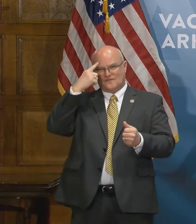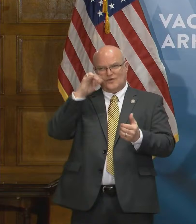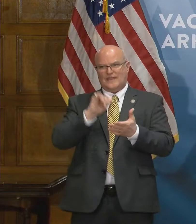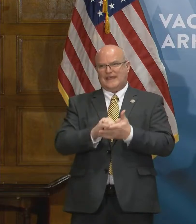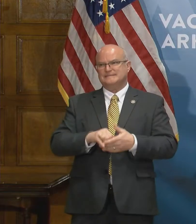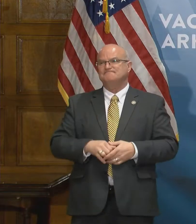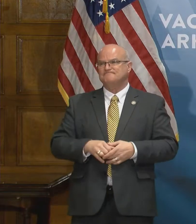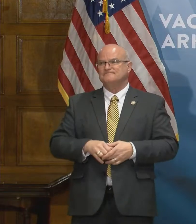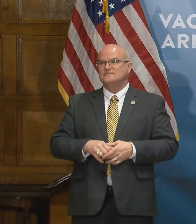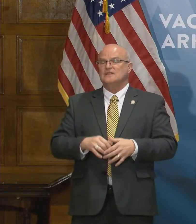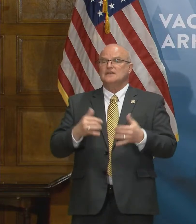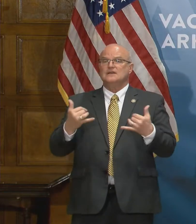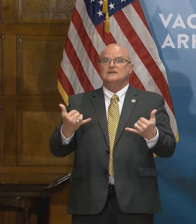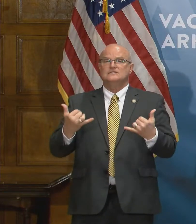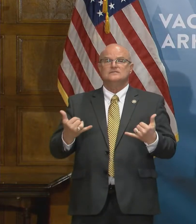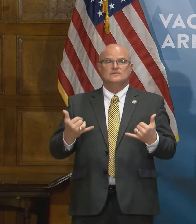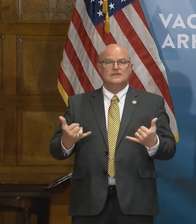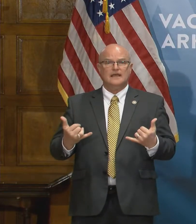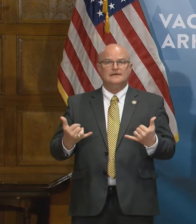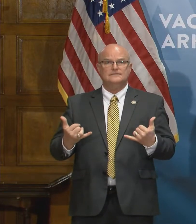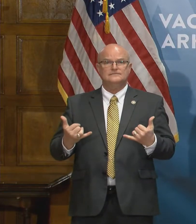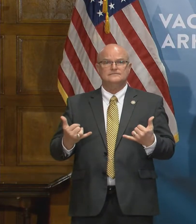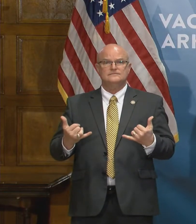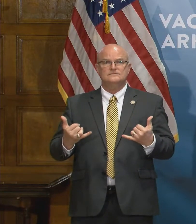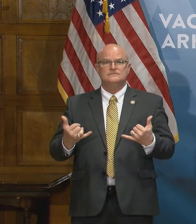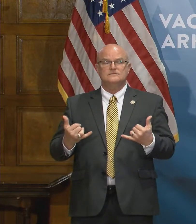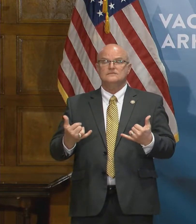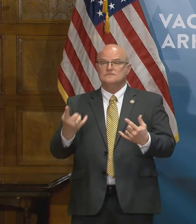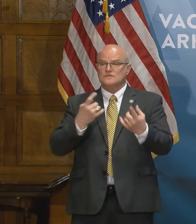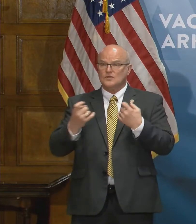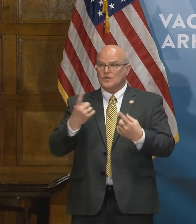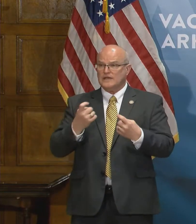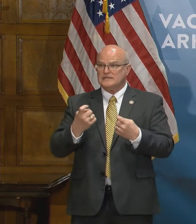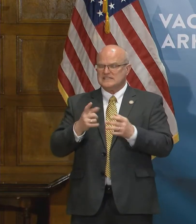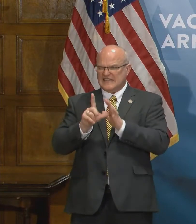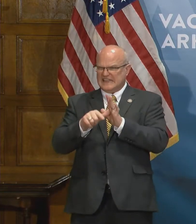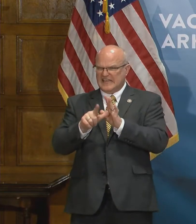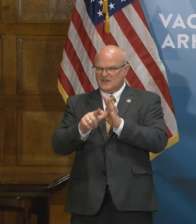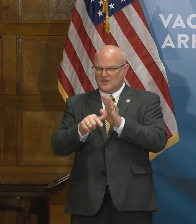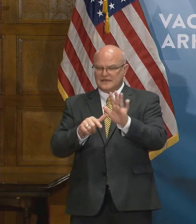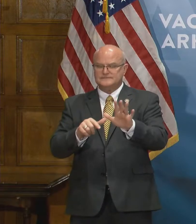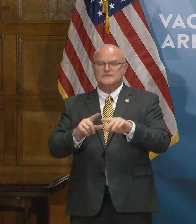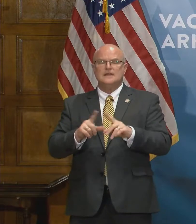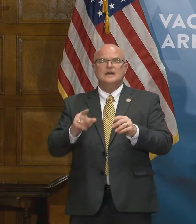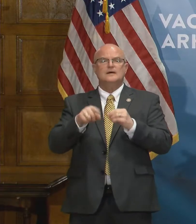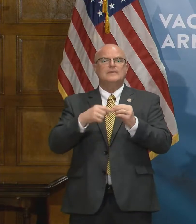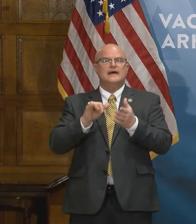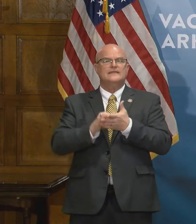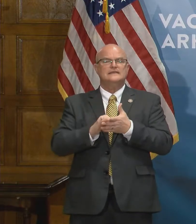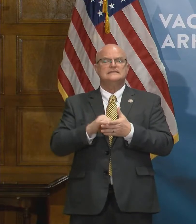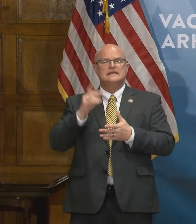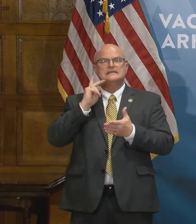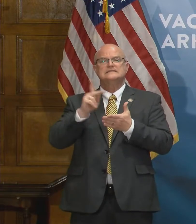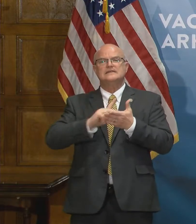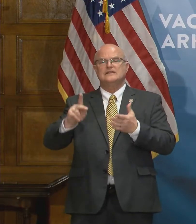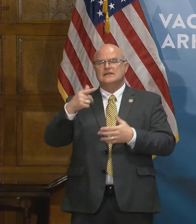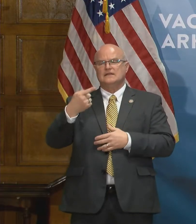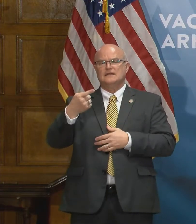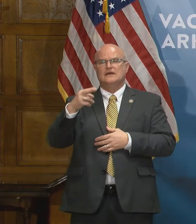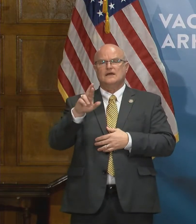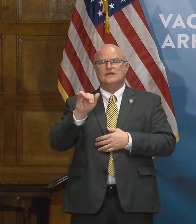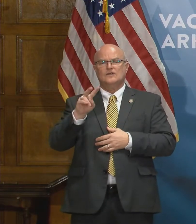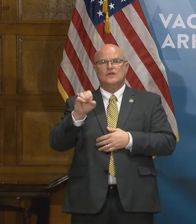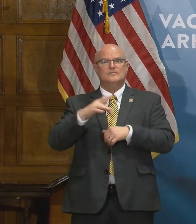this. And so with that, we'll take questions a little bit later on in reference to this, and Secretary Graves will